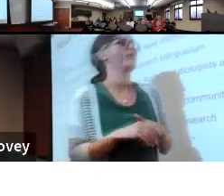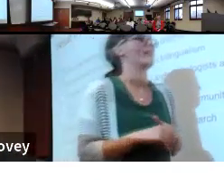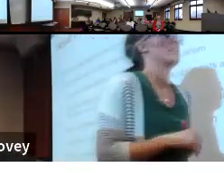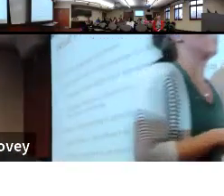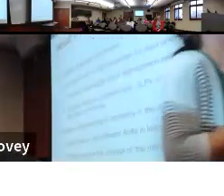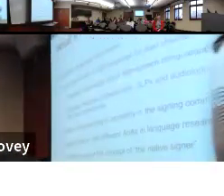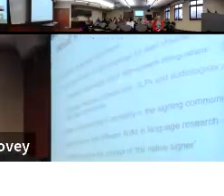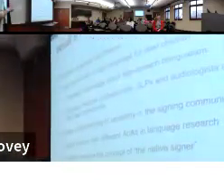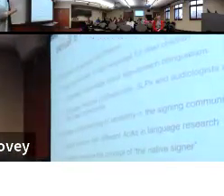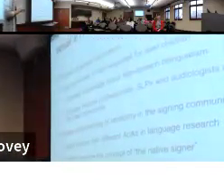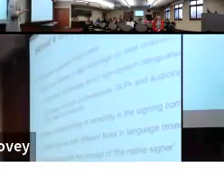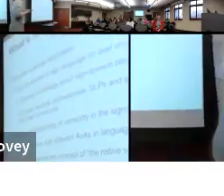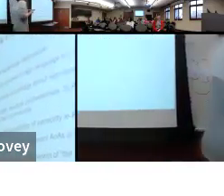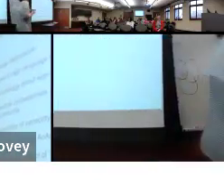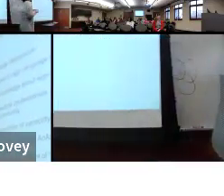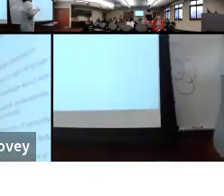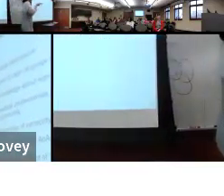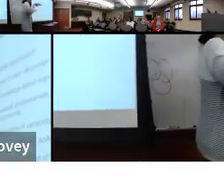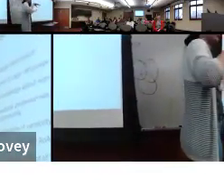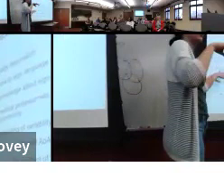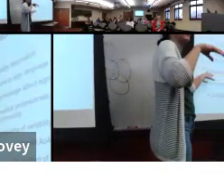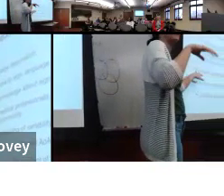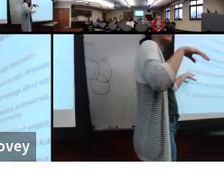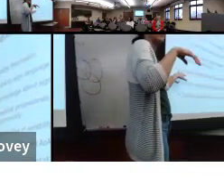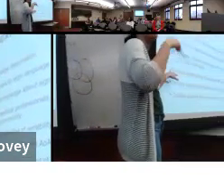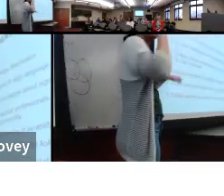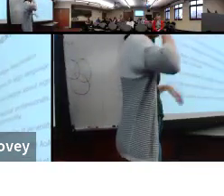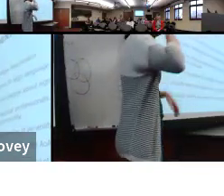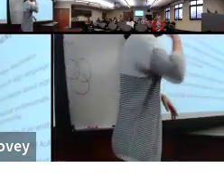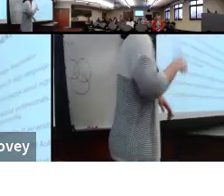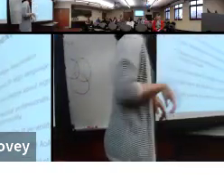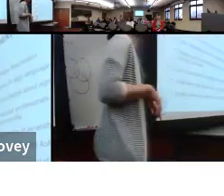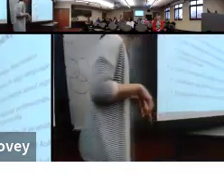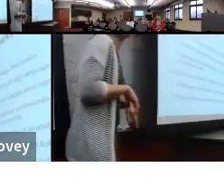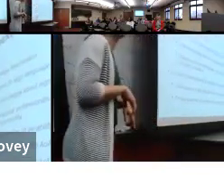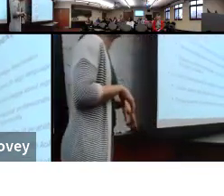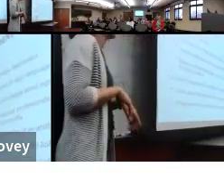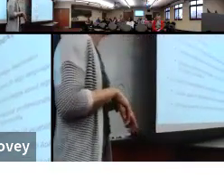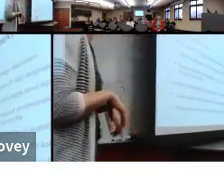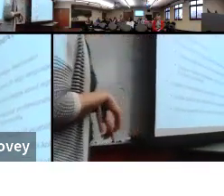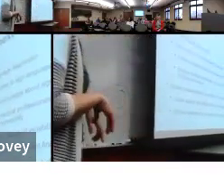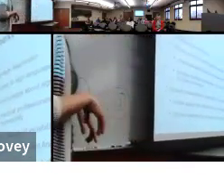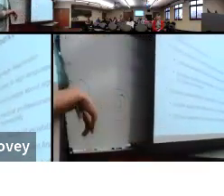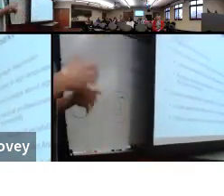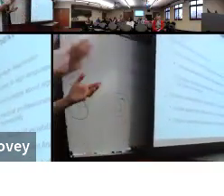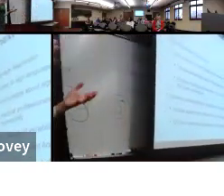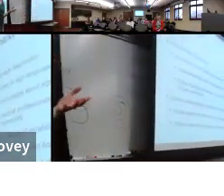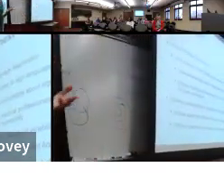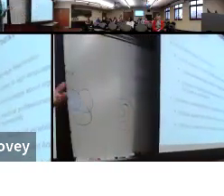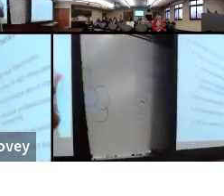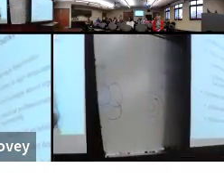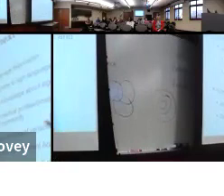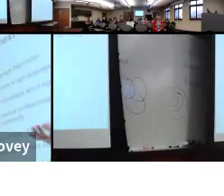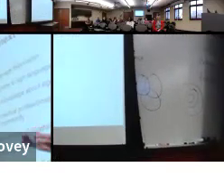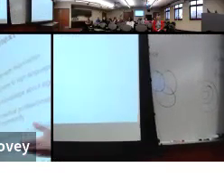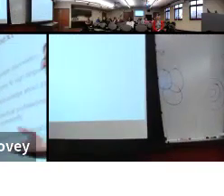I also think that we should at the same time be working with the situation that we have and try to increase our understanding of what the variability looks like